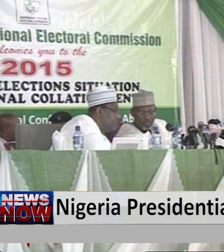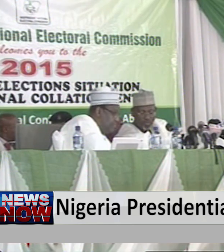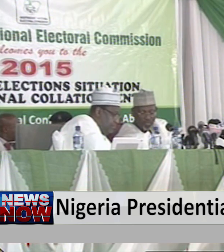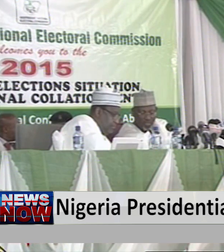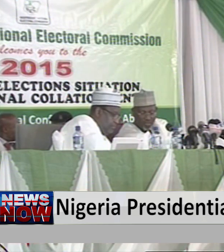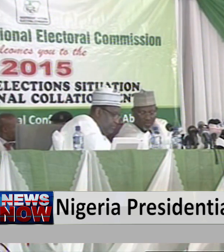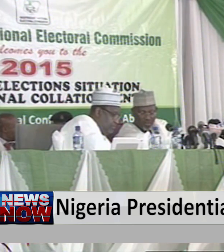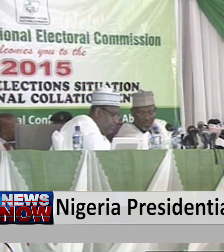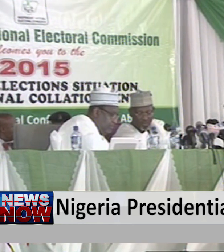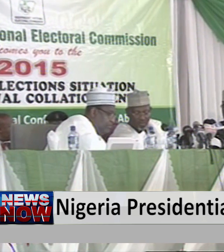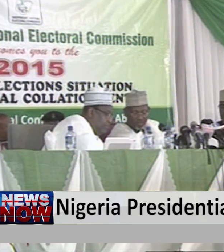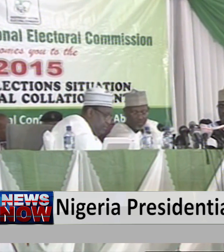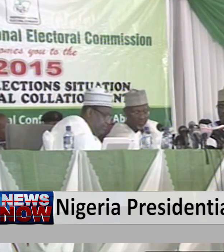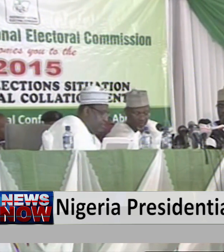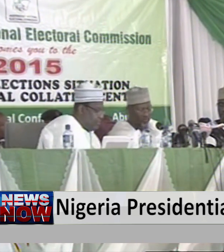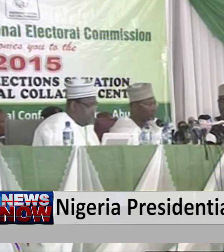It's 14,000. You wrote it wrong.